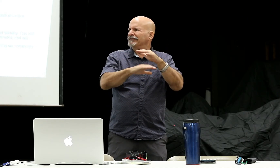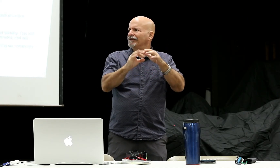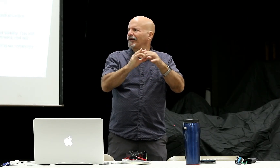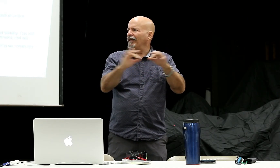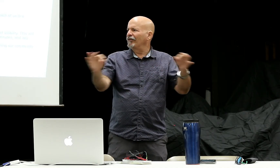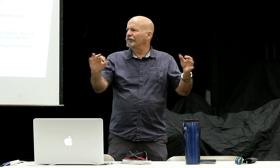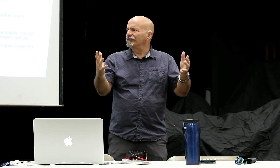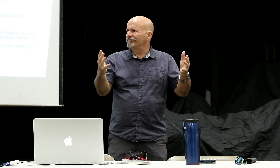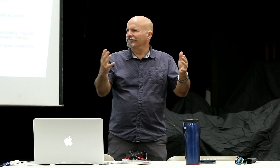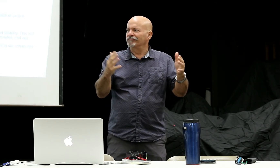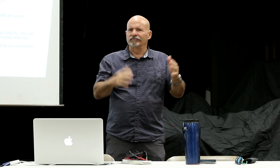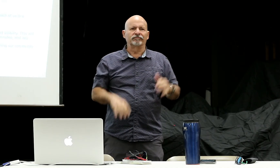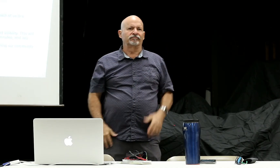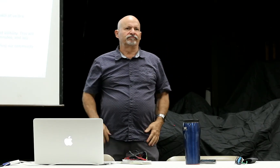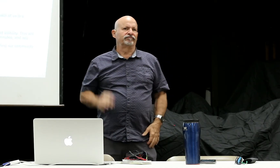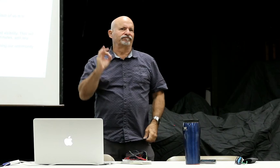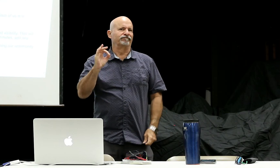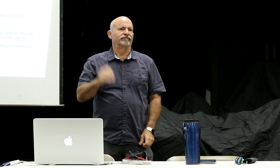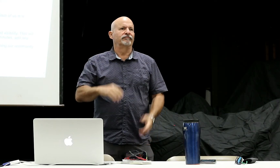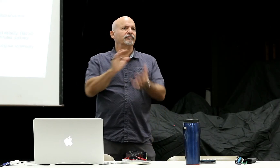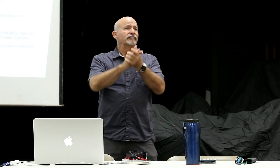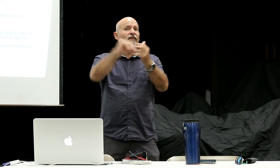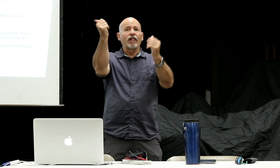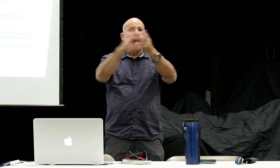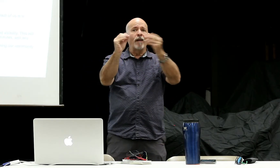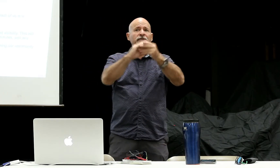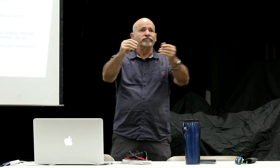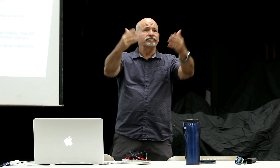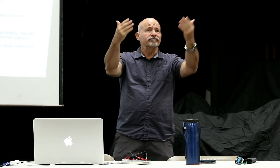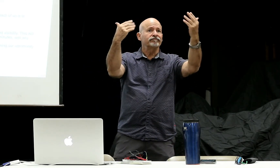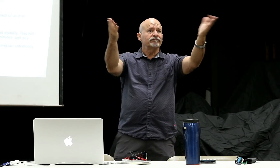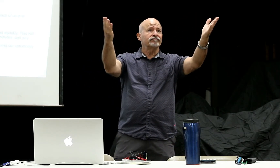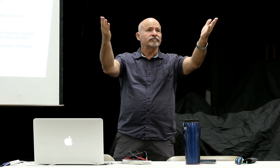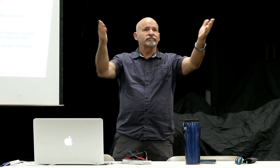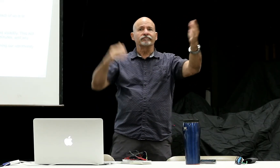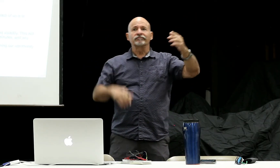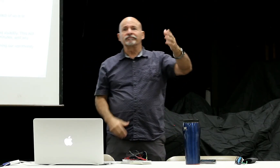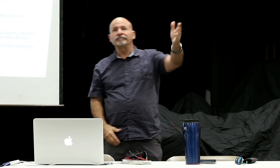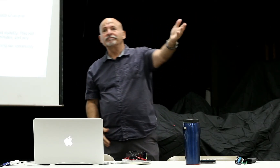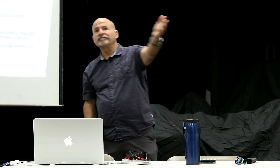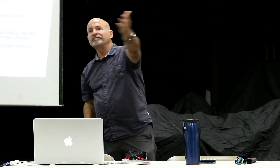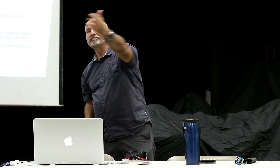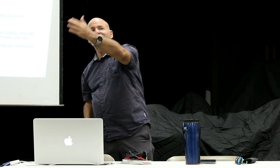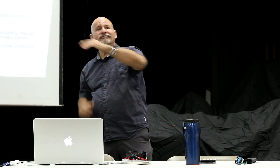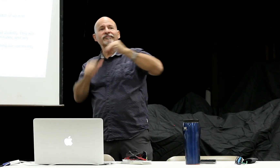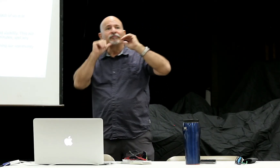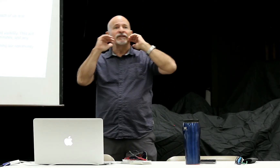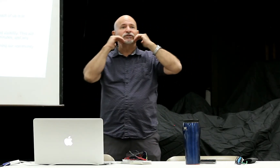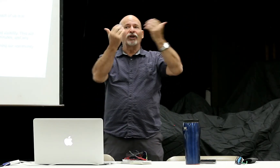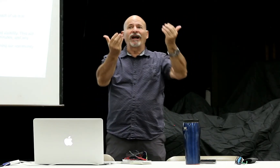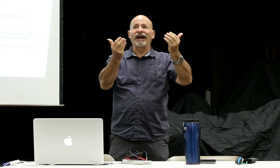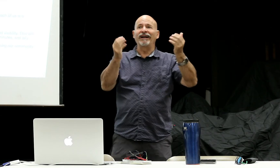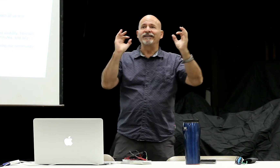If they knew that I preferred someone who assigned, they said, oh, well, what about listening and speaking? If that's